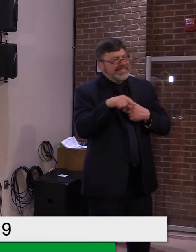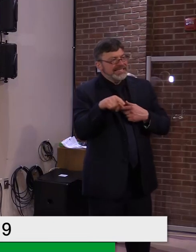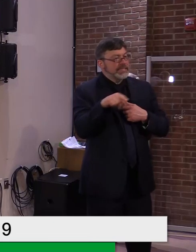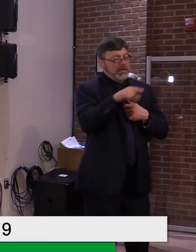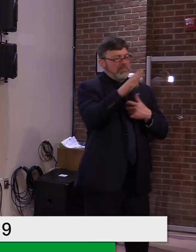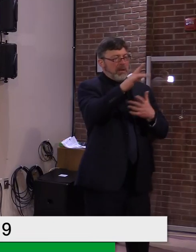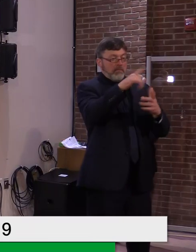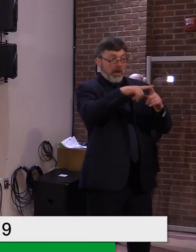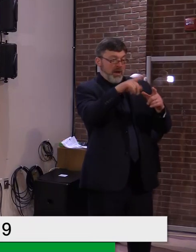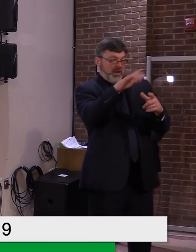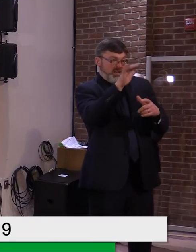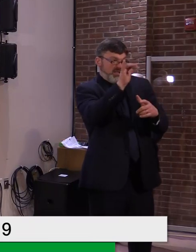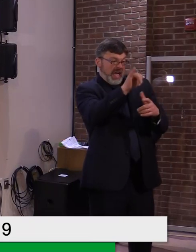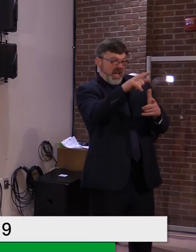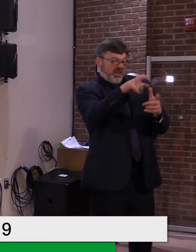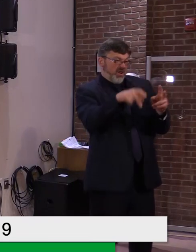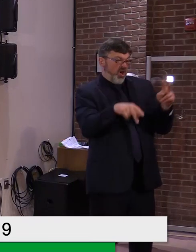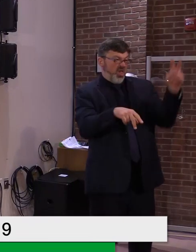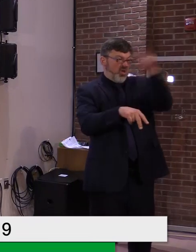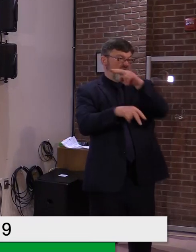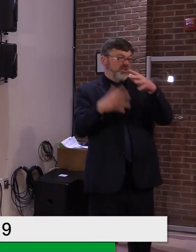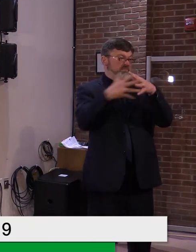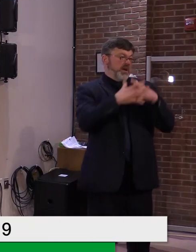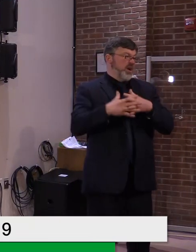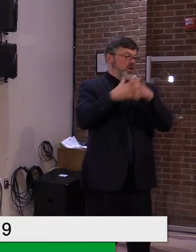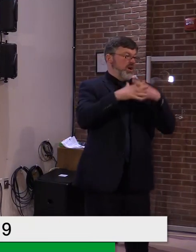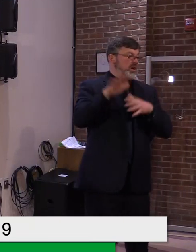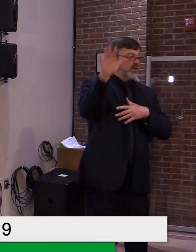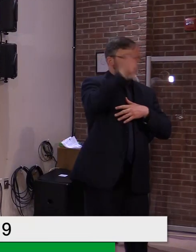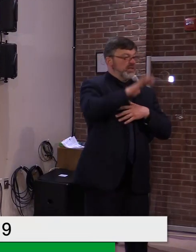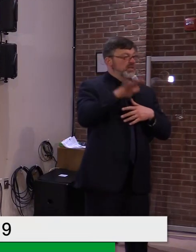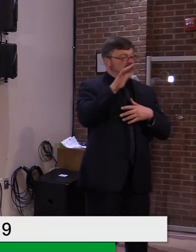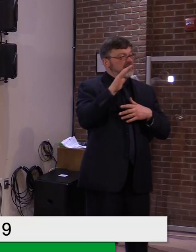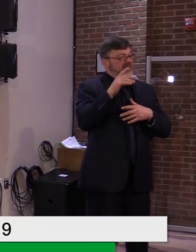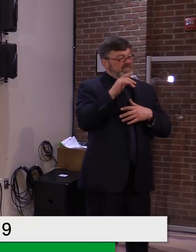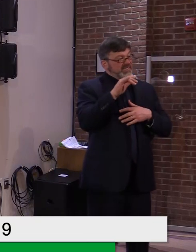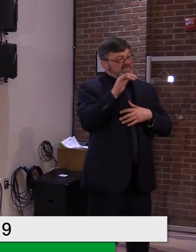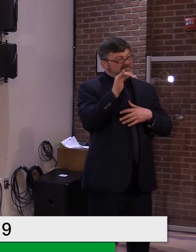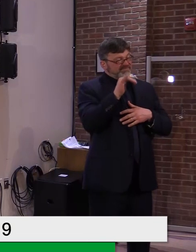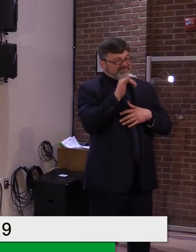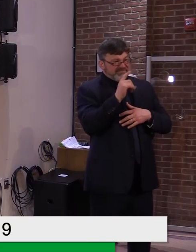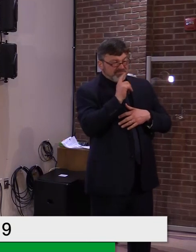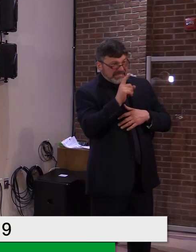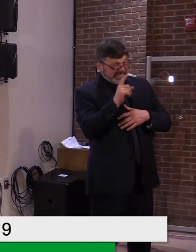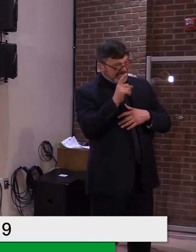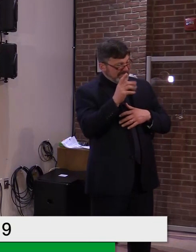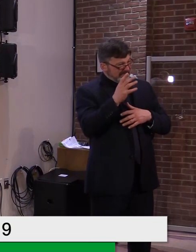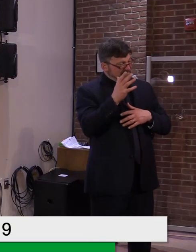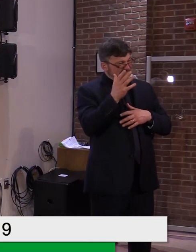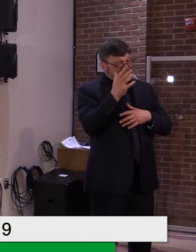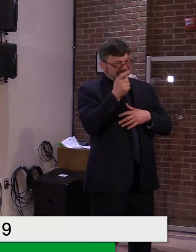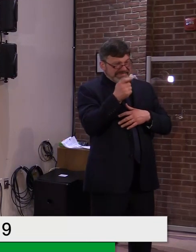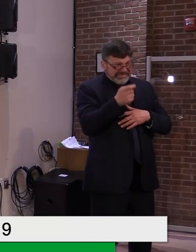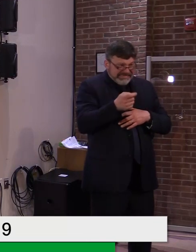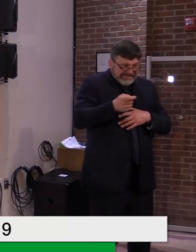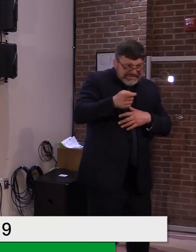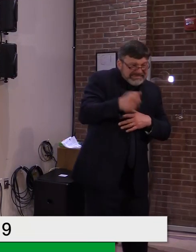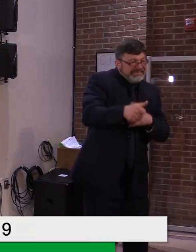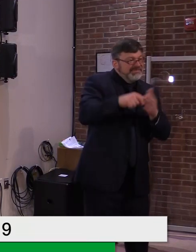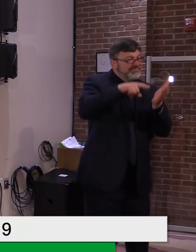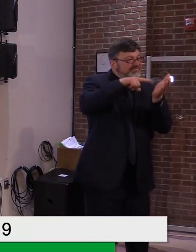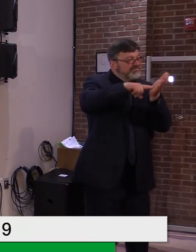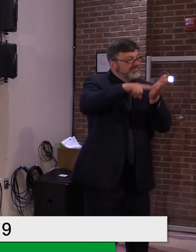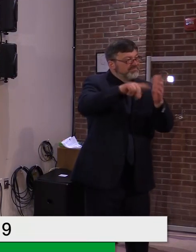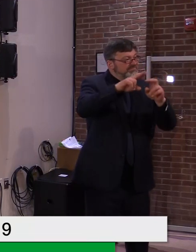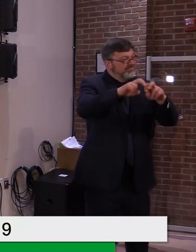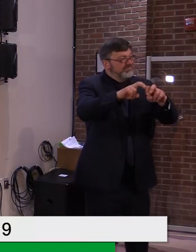small studies that have been published or will be published. I know the NIH under Dr.